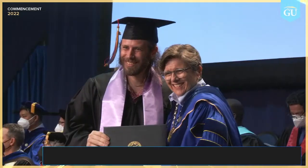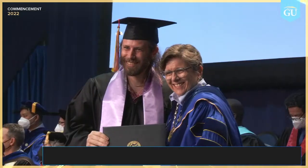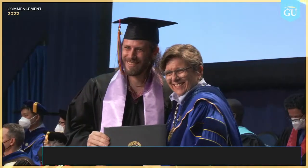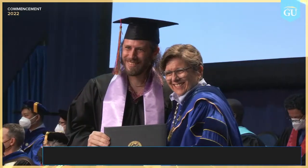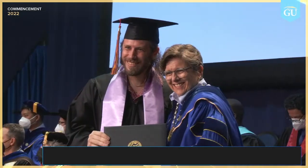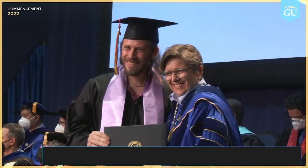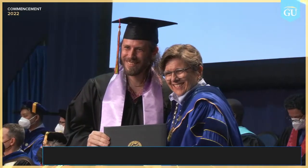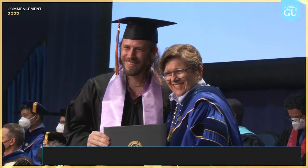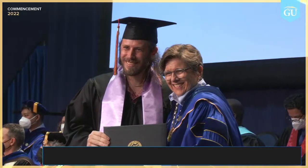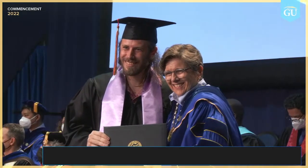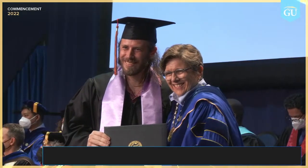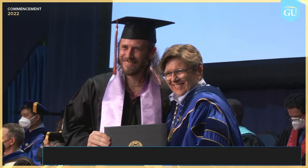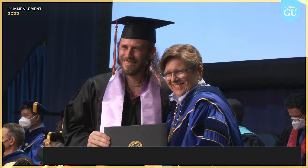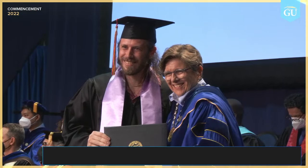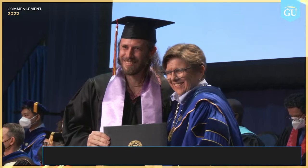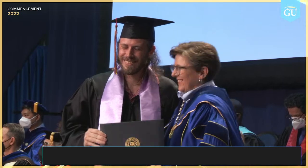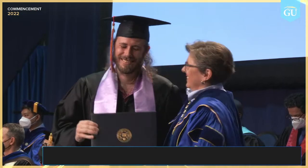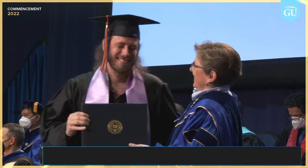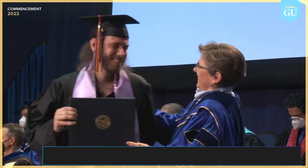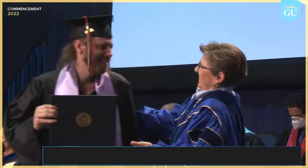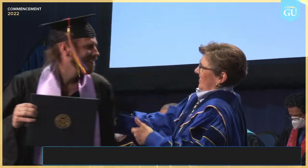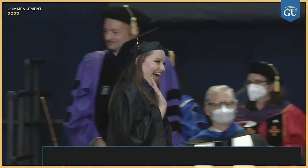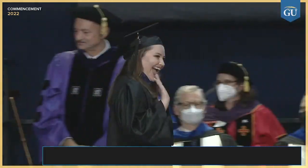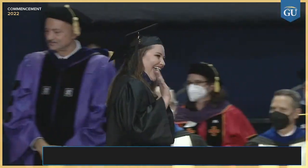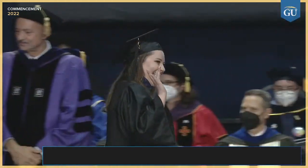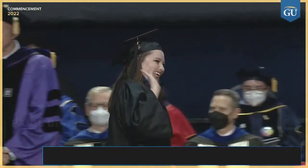Paige DeFries, Bachelor of Arts.